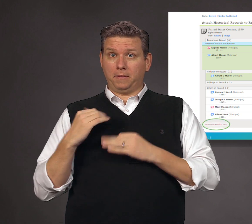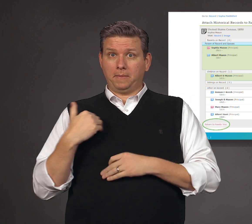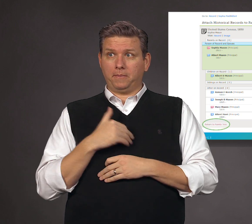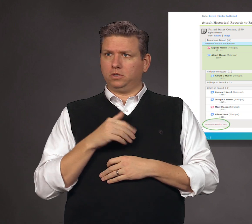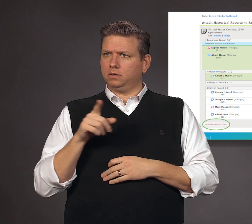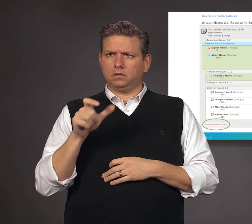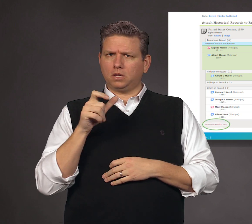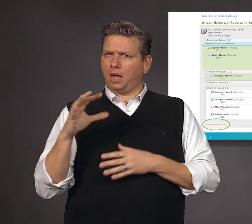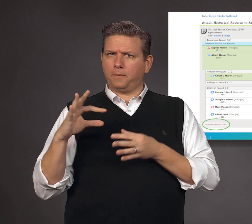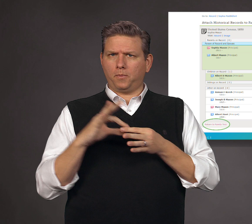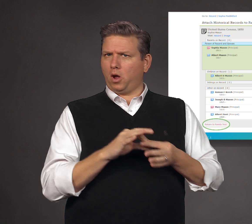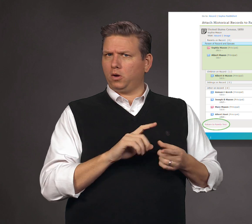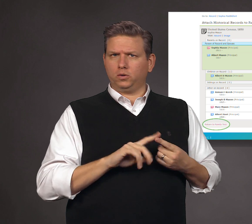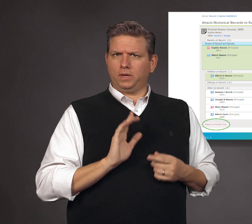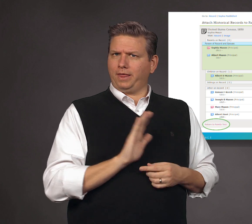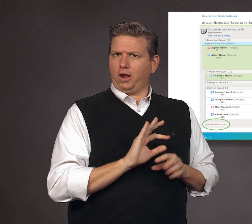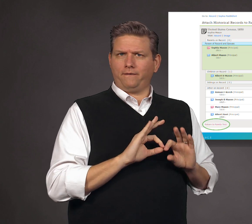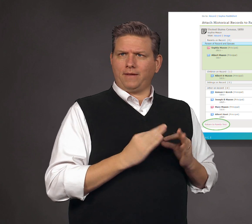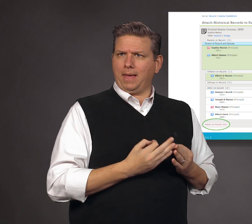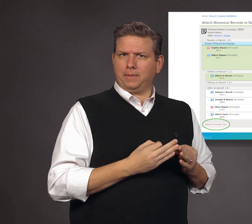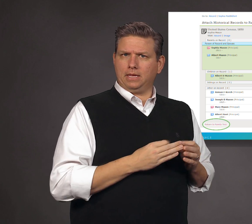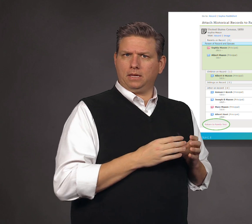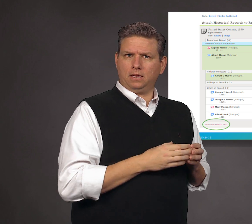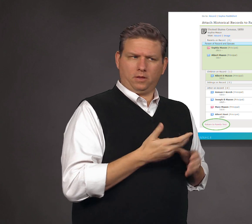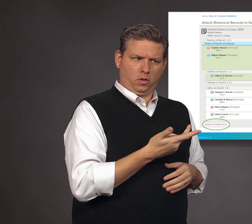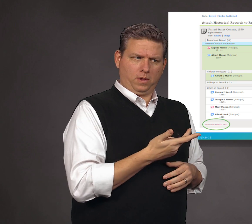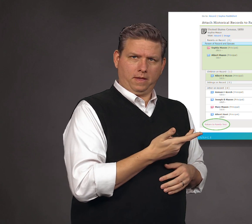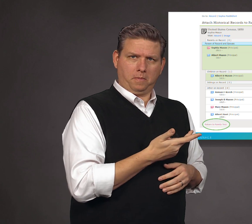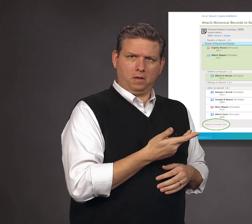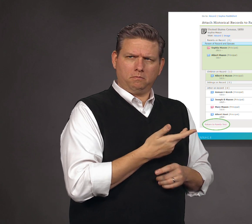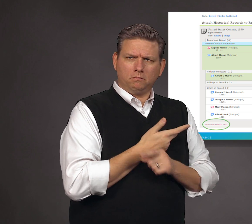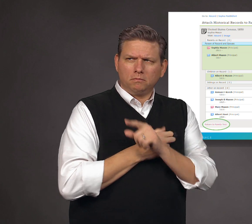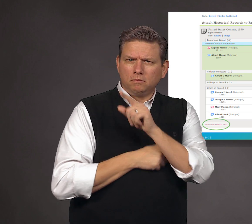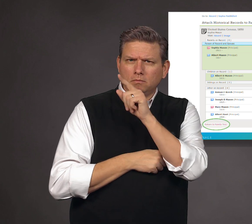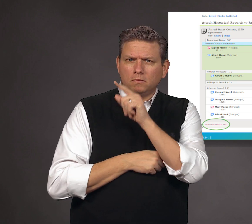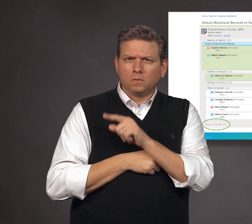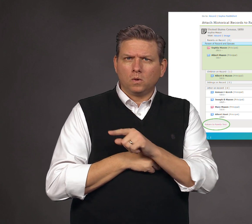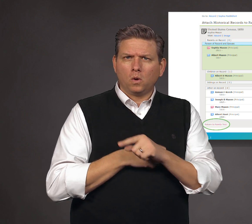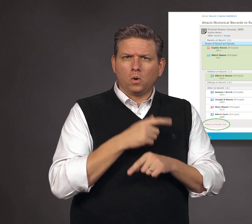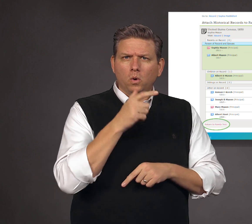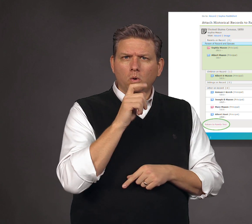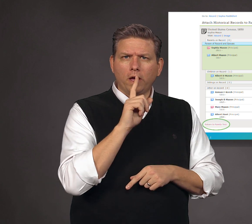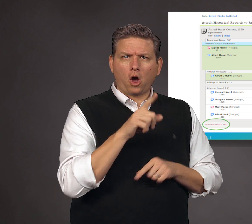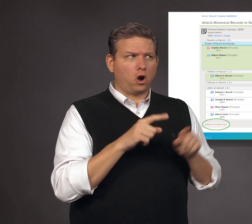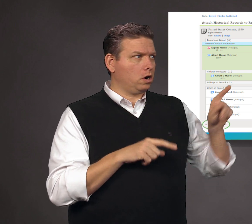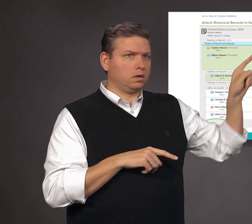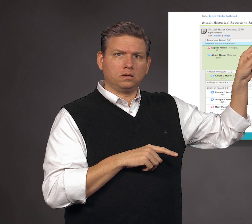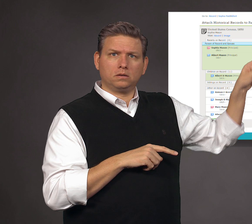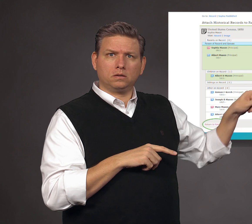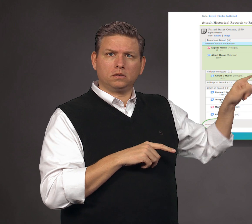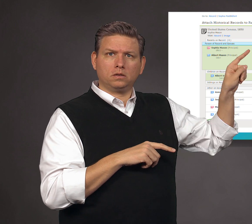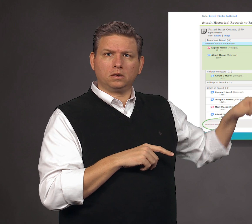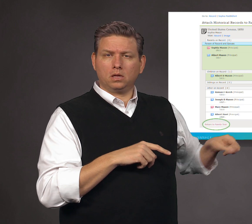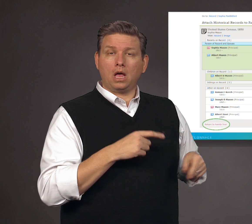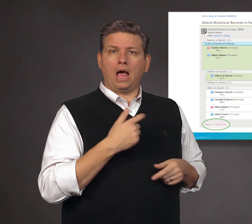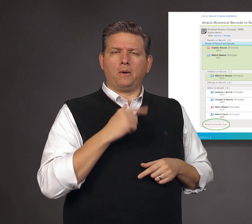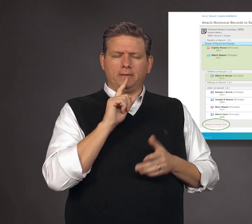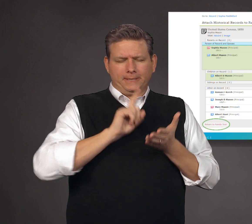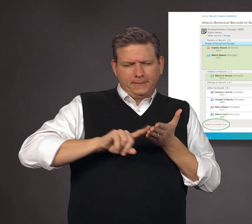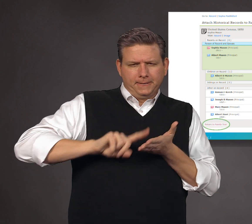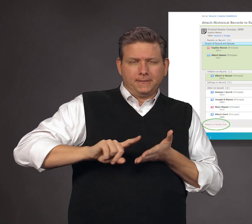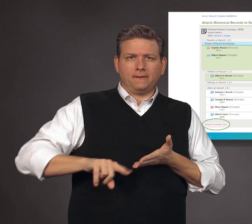of Sophia and Albert's immediate family. I don't know who they are yet, but hopefully I will discover additional clues as I work through